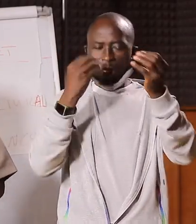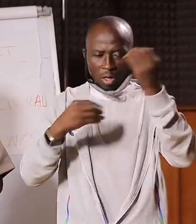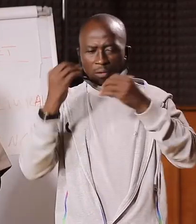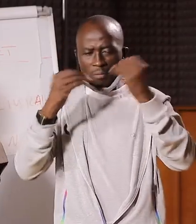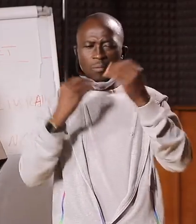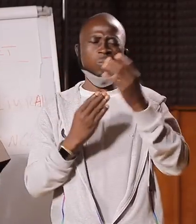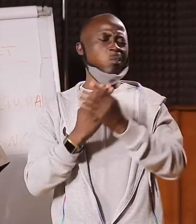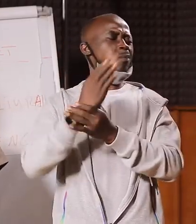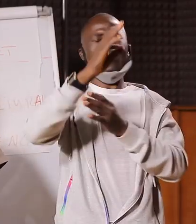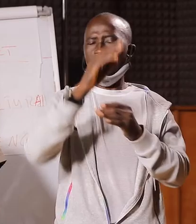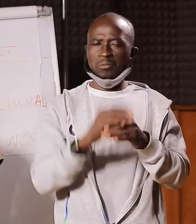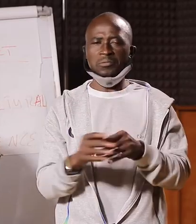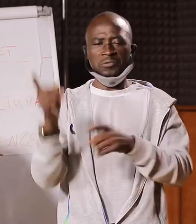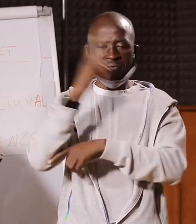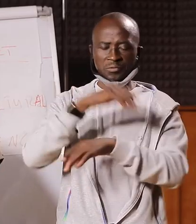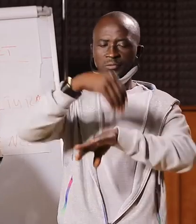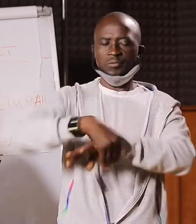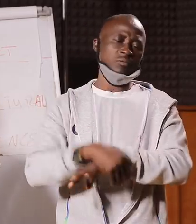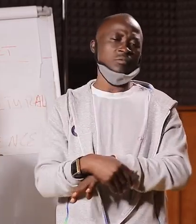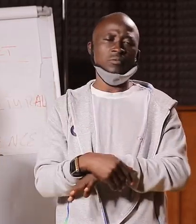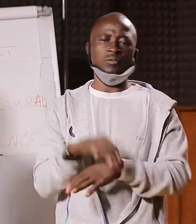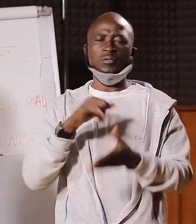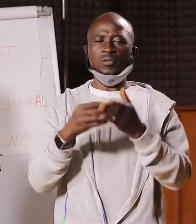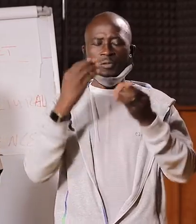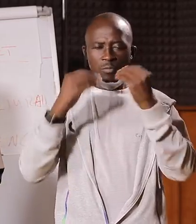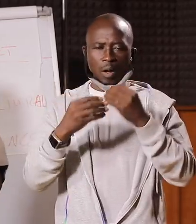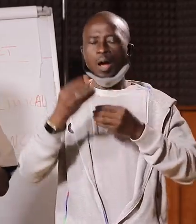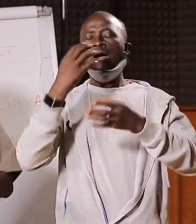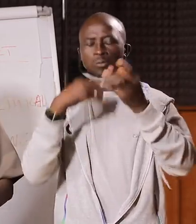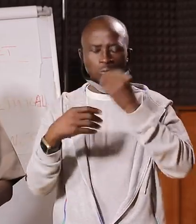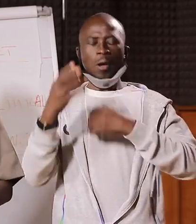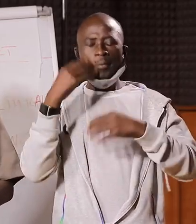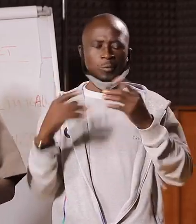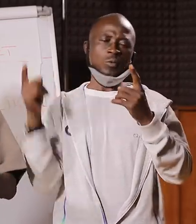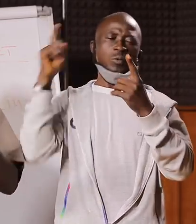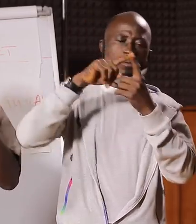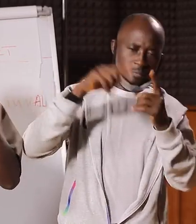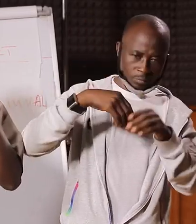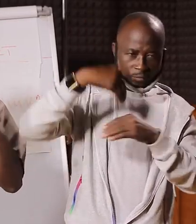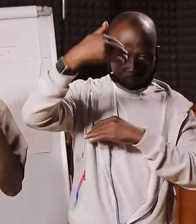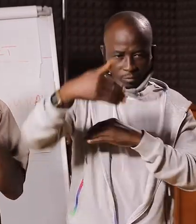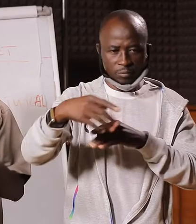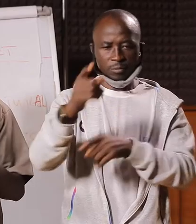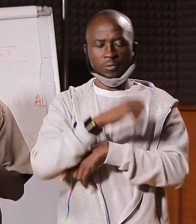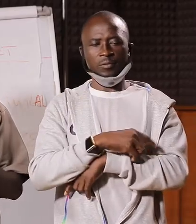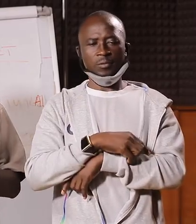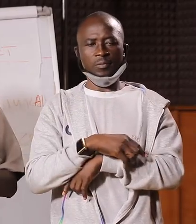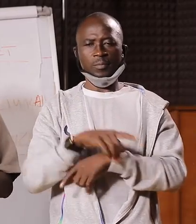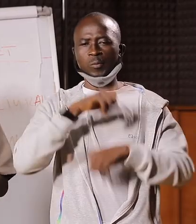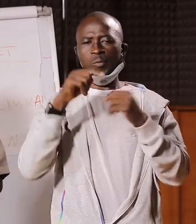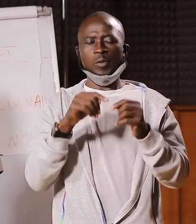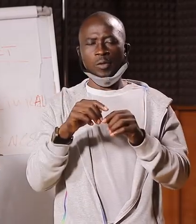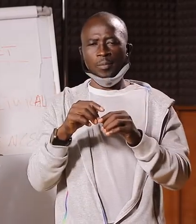day, throughout the night, the animal will be chewing until daybreak. And when the day